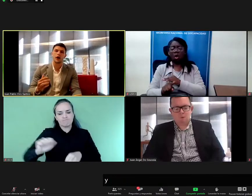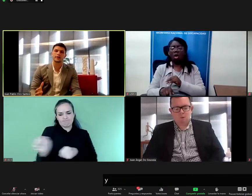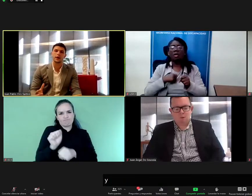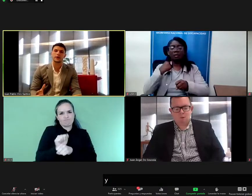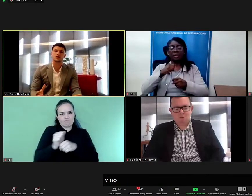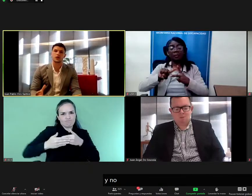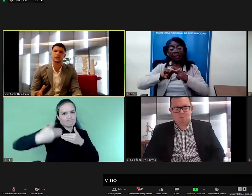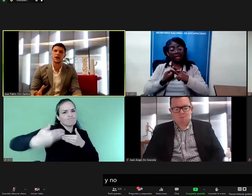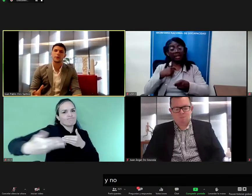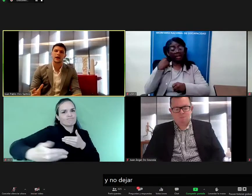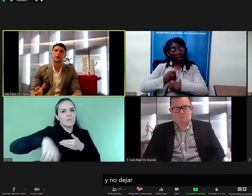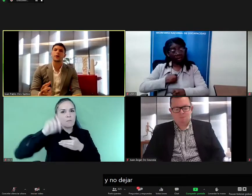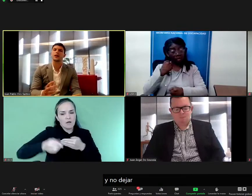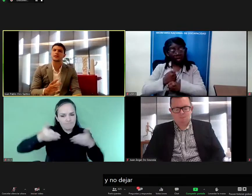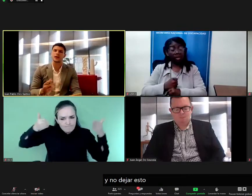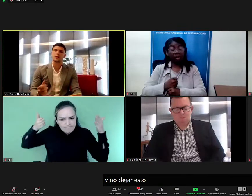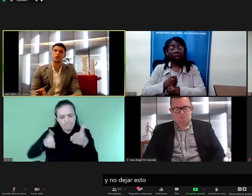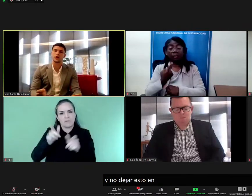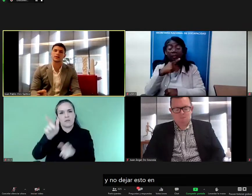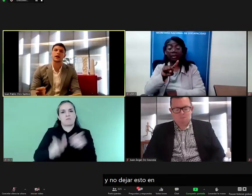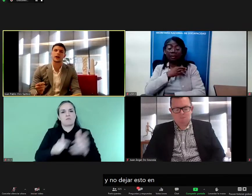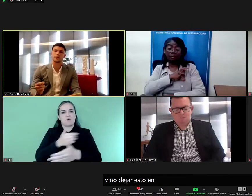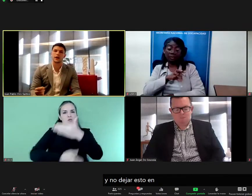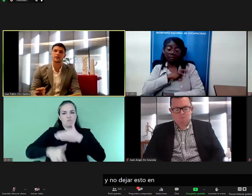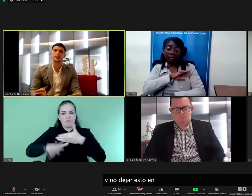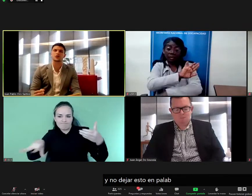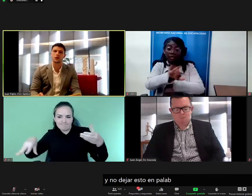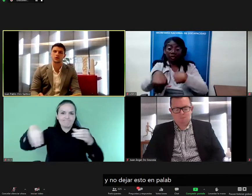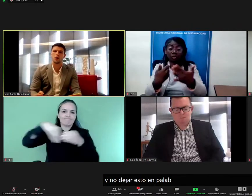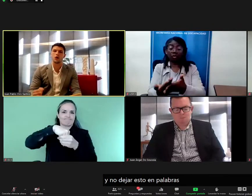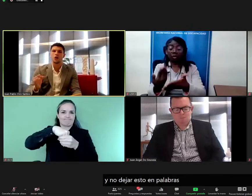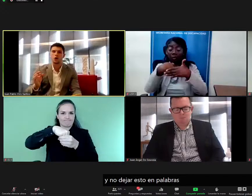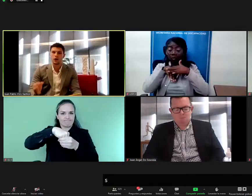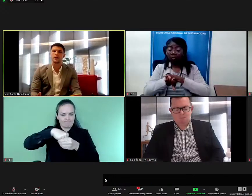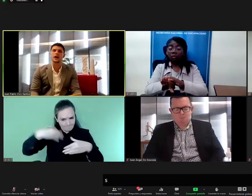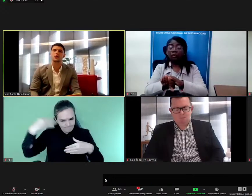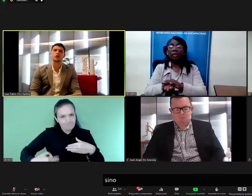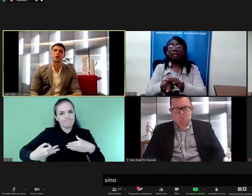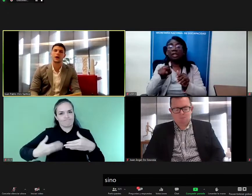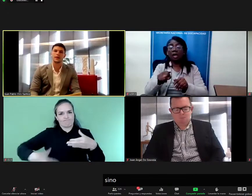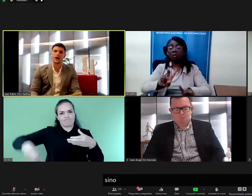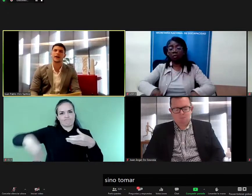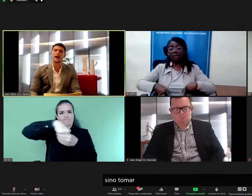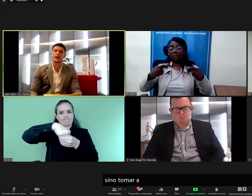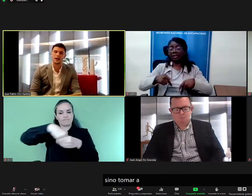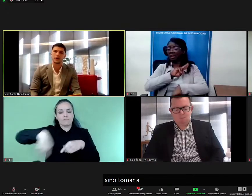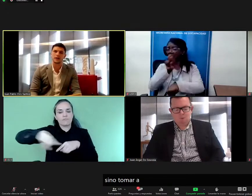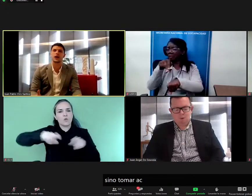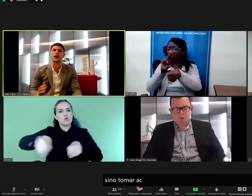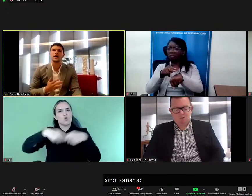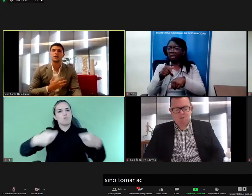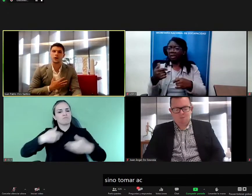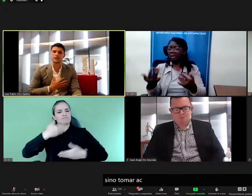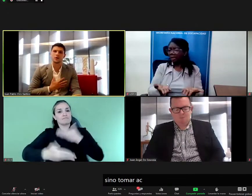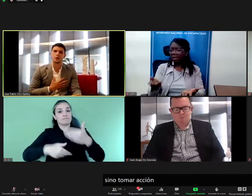and to start working for the well-being of these persons for them to be included so that they can have a normal life